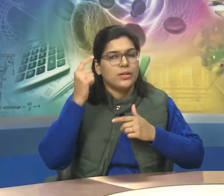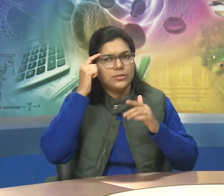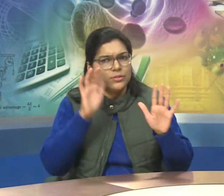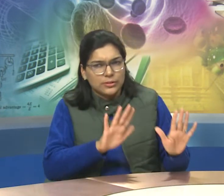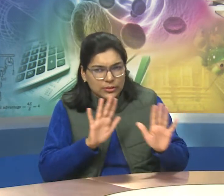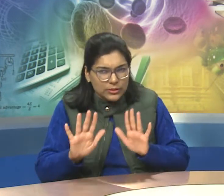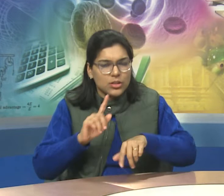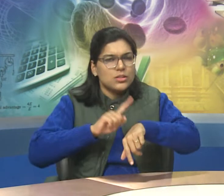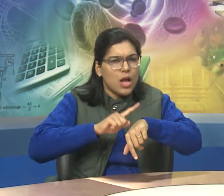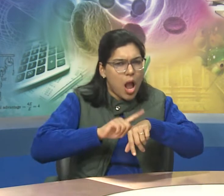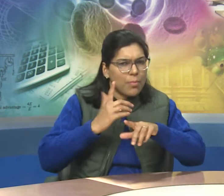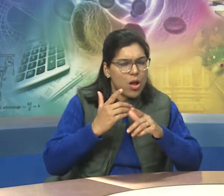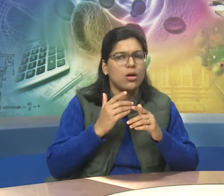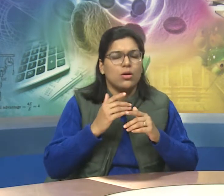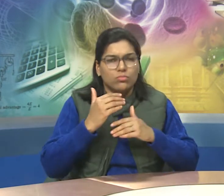With this realization,